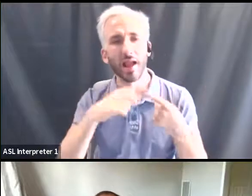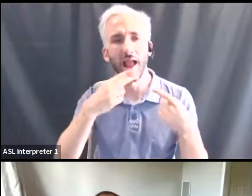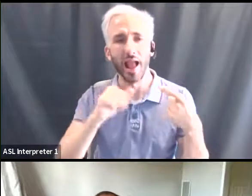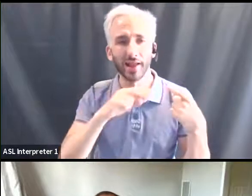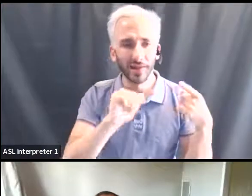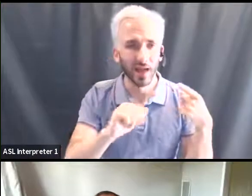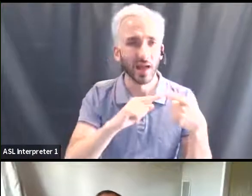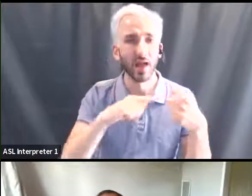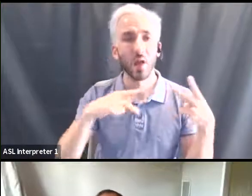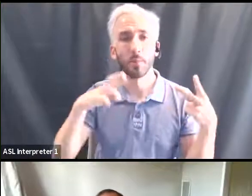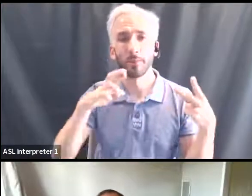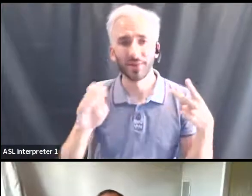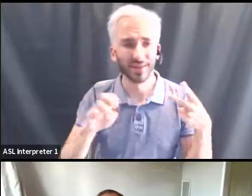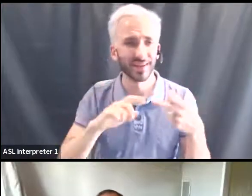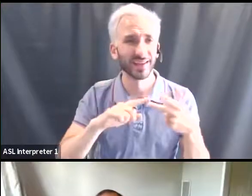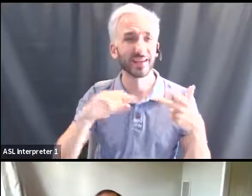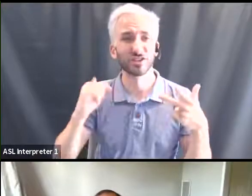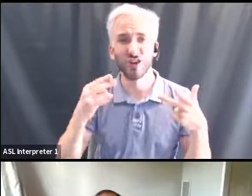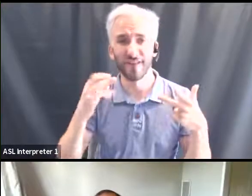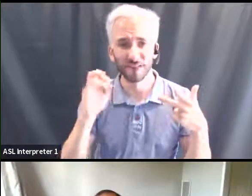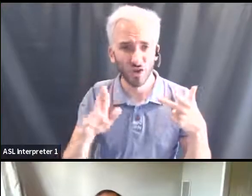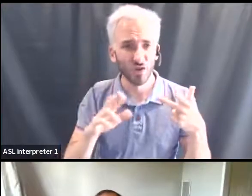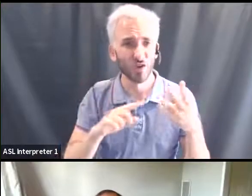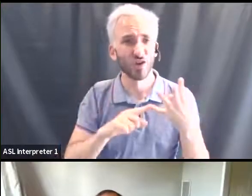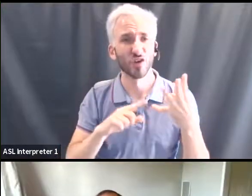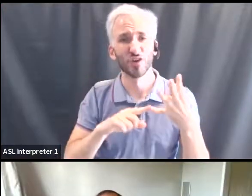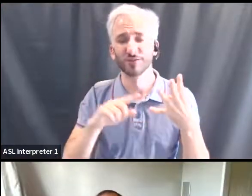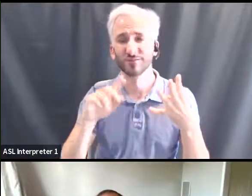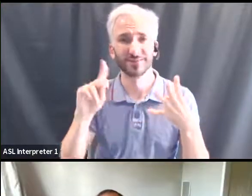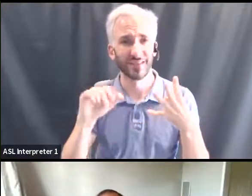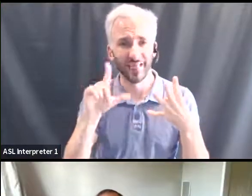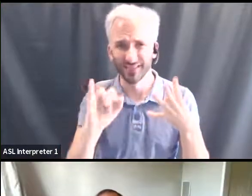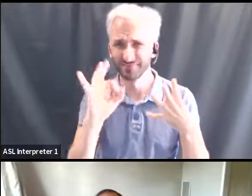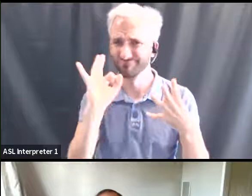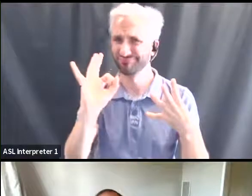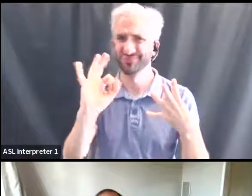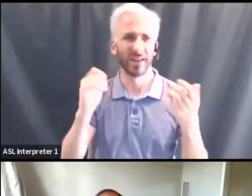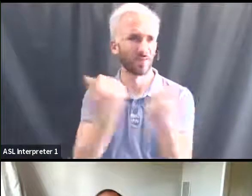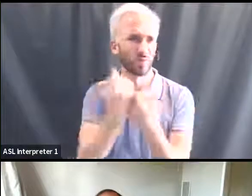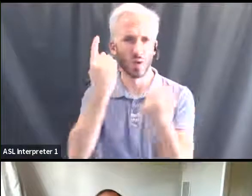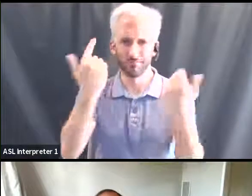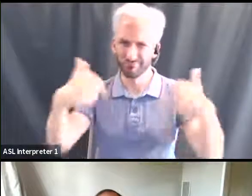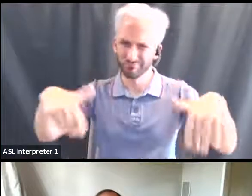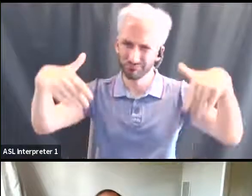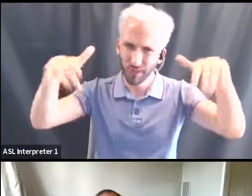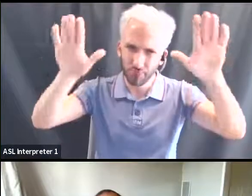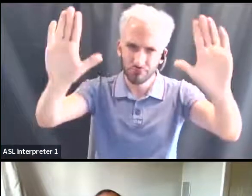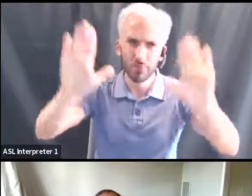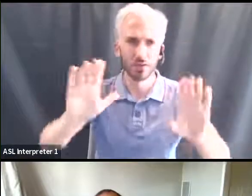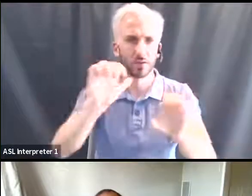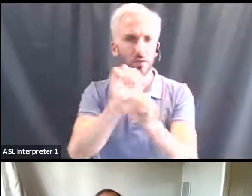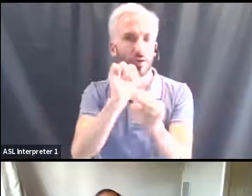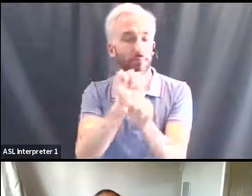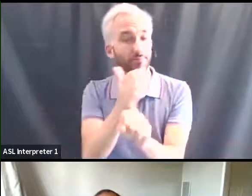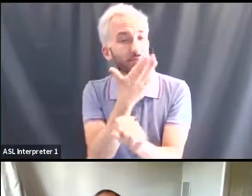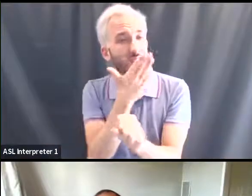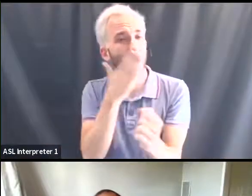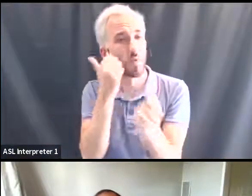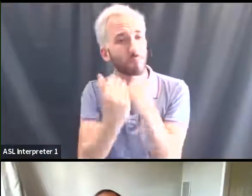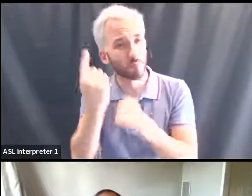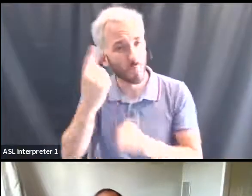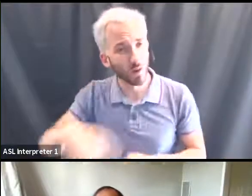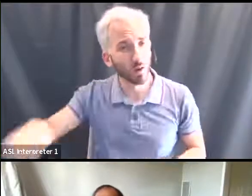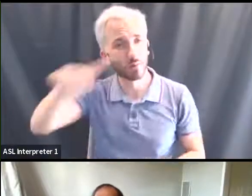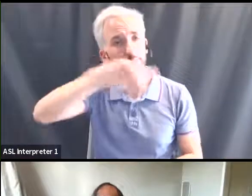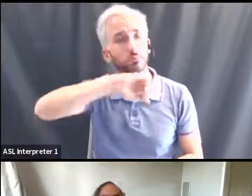and Callie and Jennifer also. Everybody did such an amazing job. Thanks to everyone.